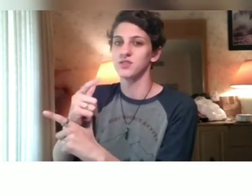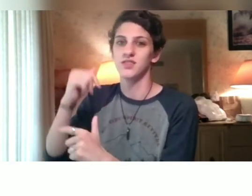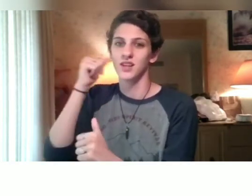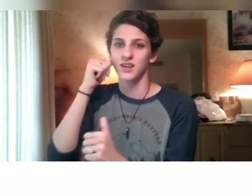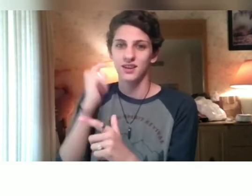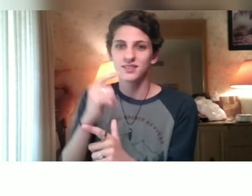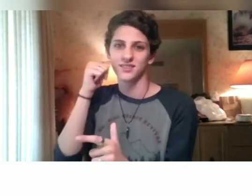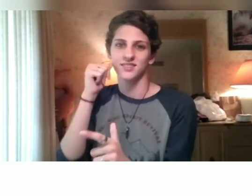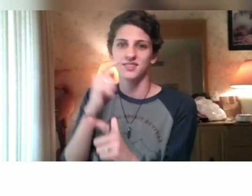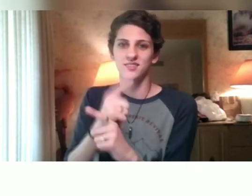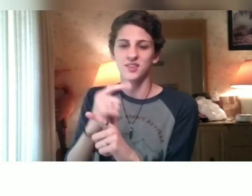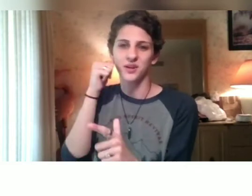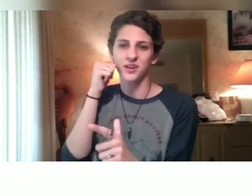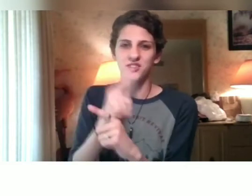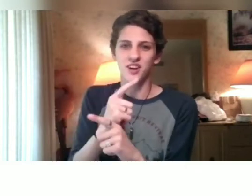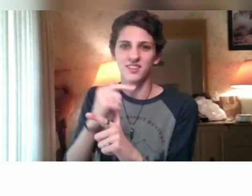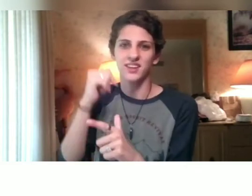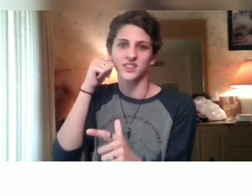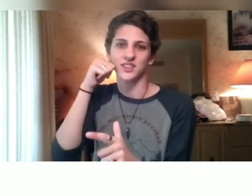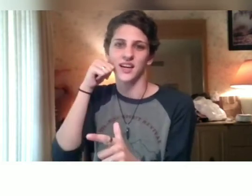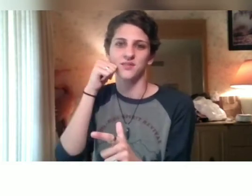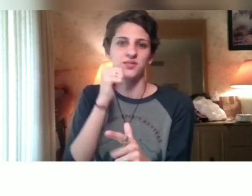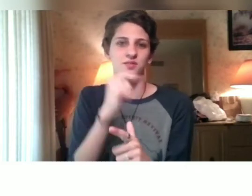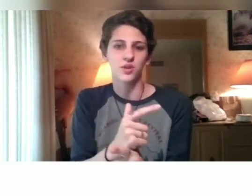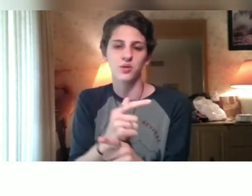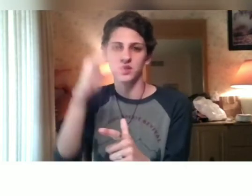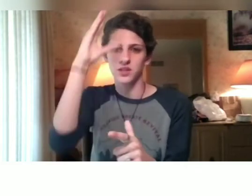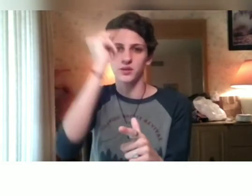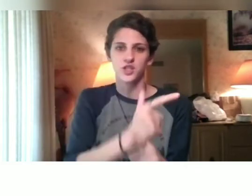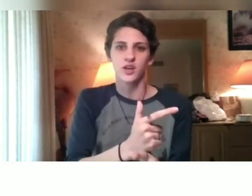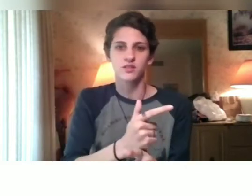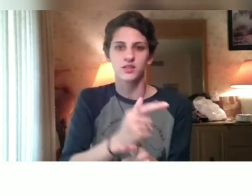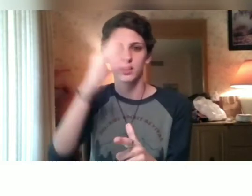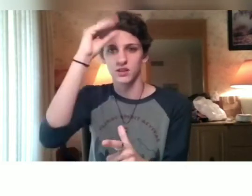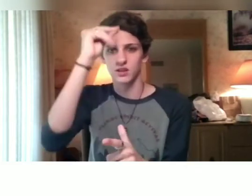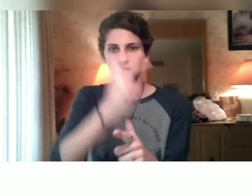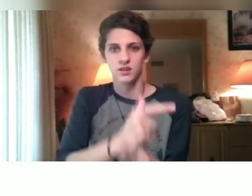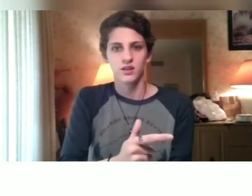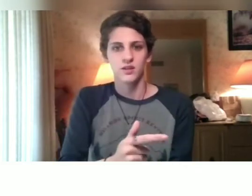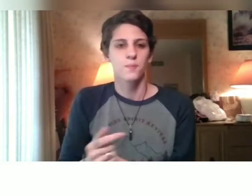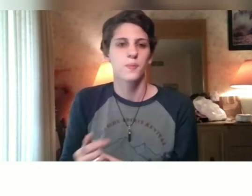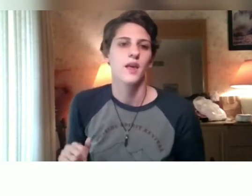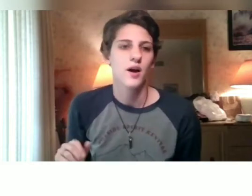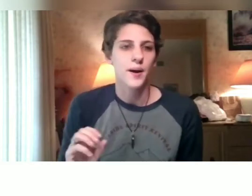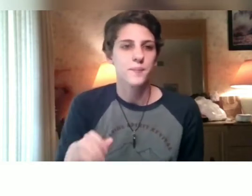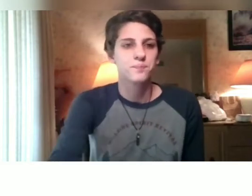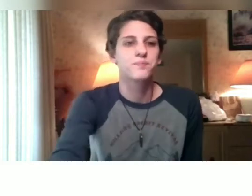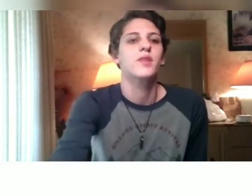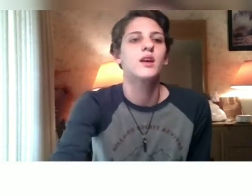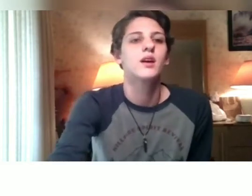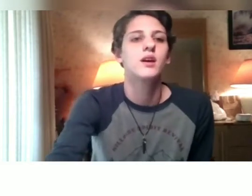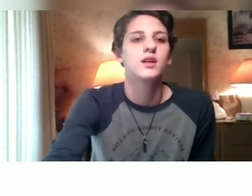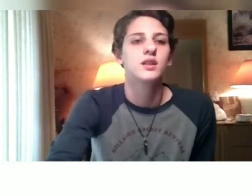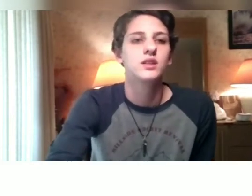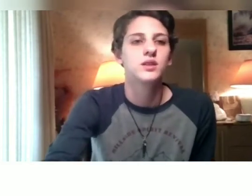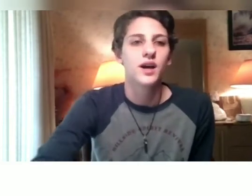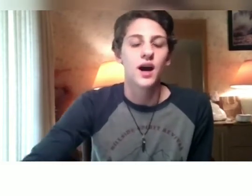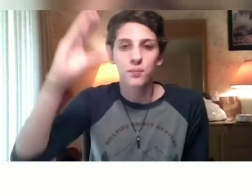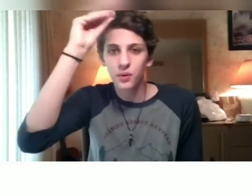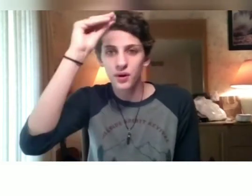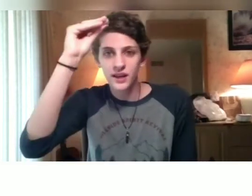you do it correctly. It just kind of flows into each other. Okay.